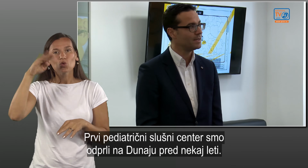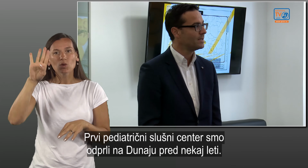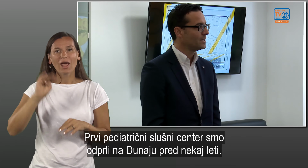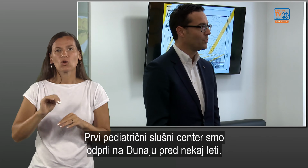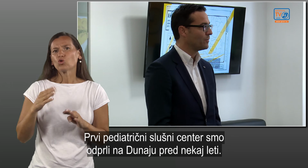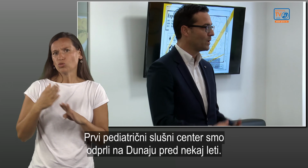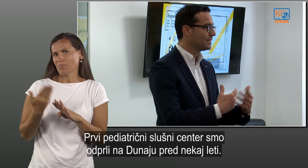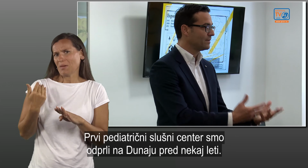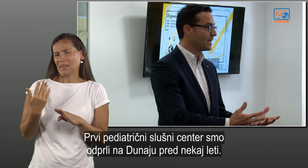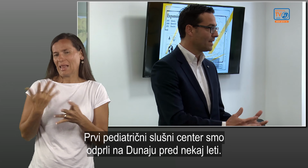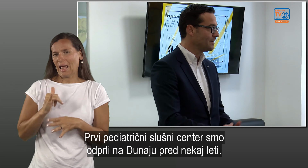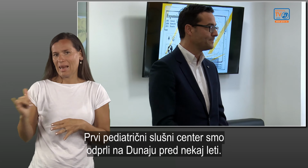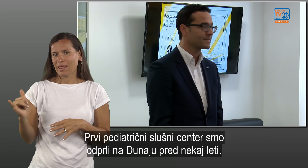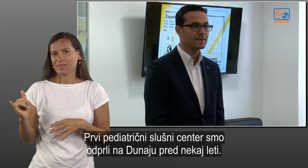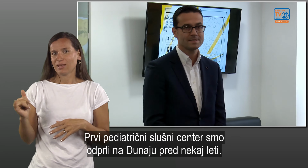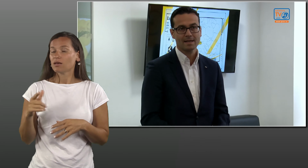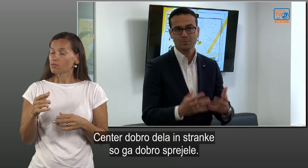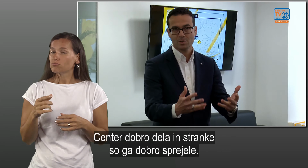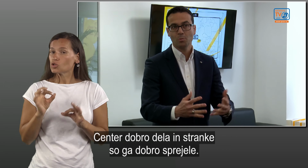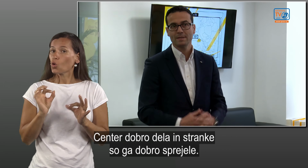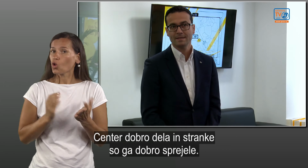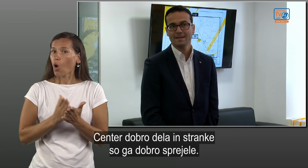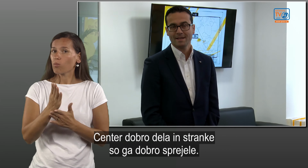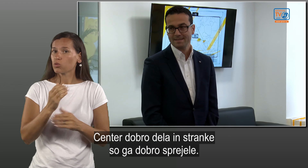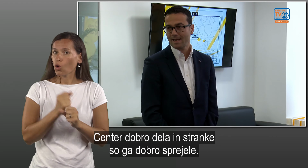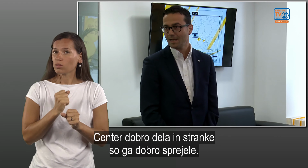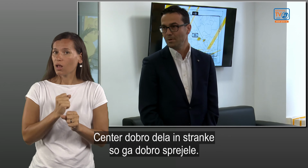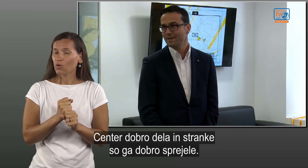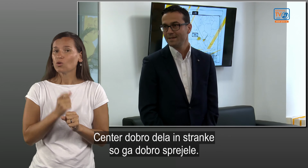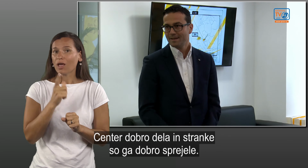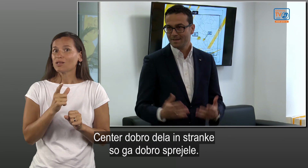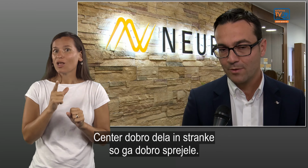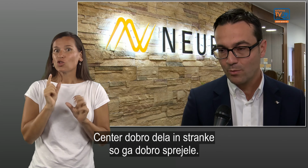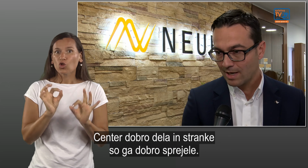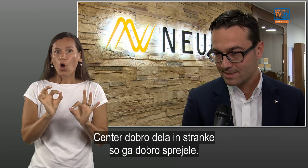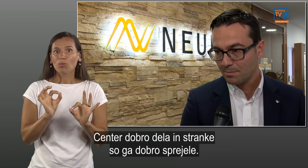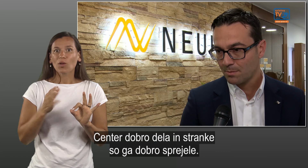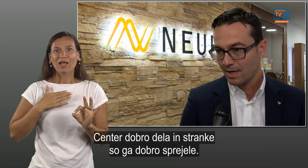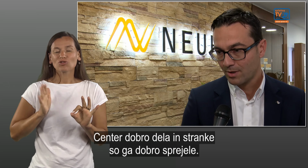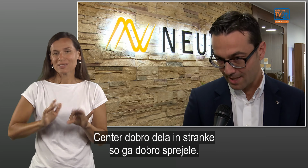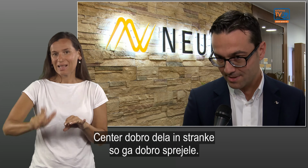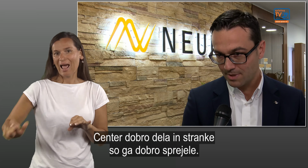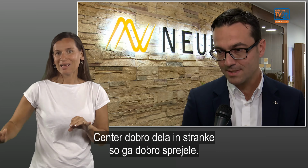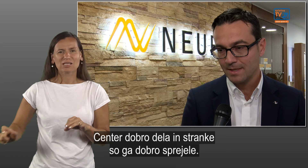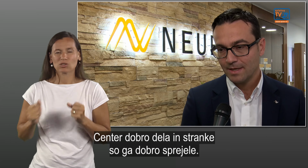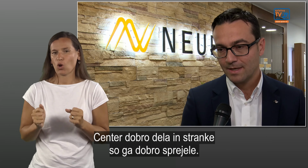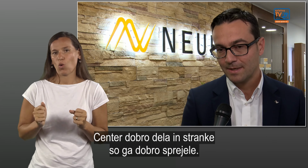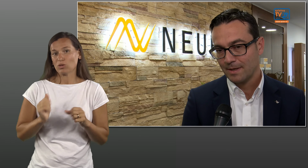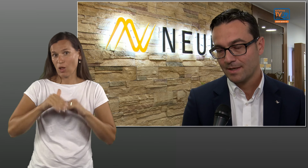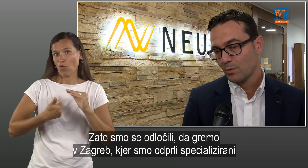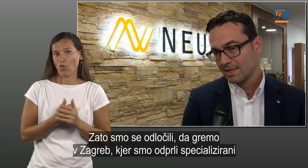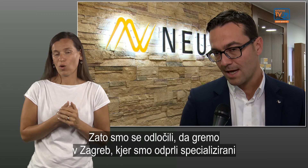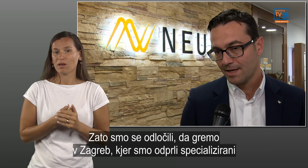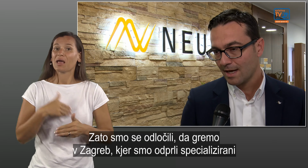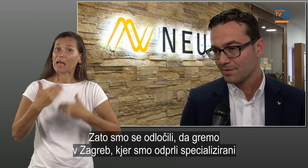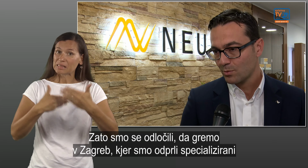in Vienna some years ago, which is doing very well and which is very well accepted by our customers.